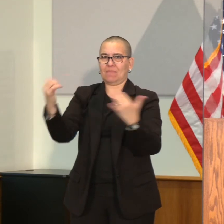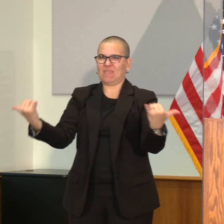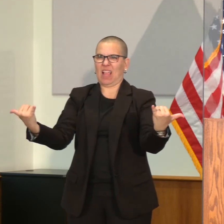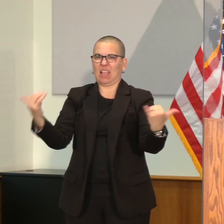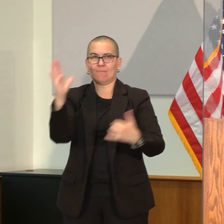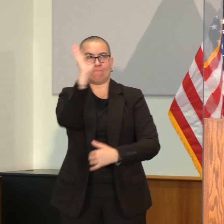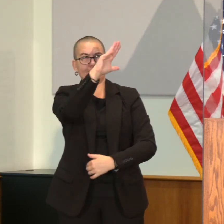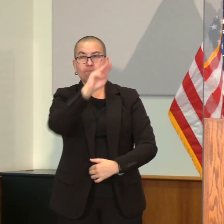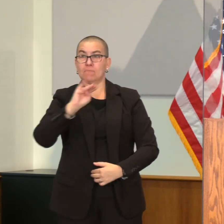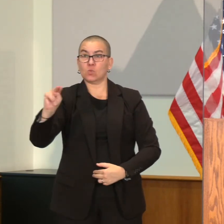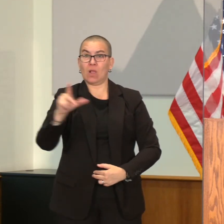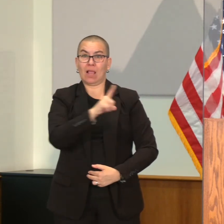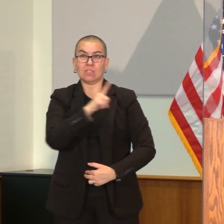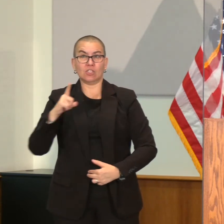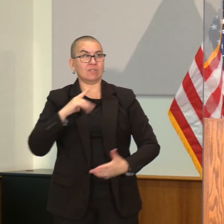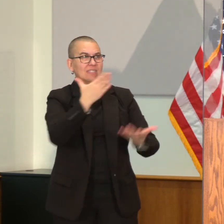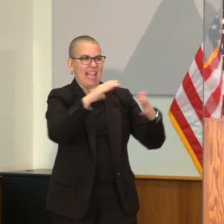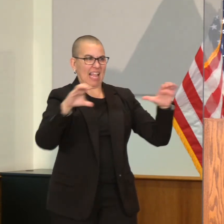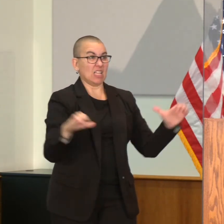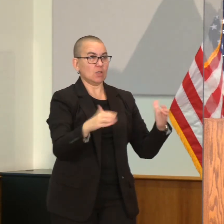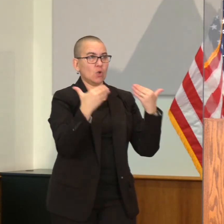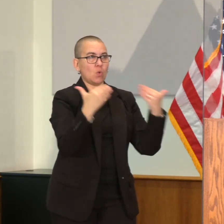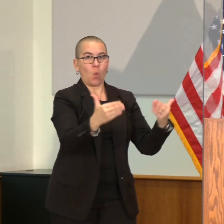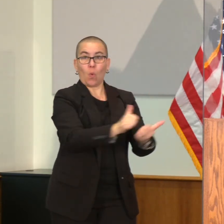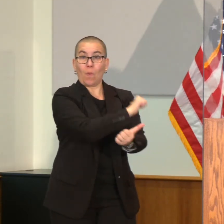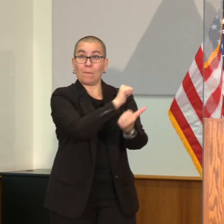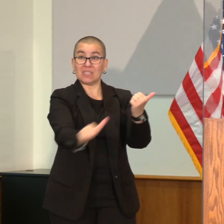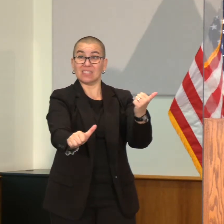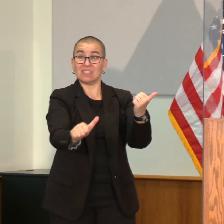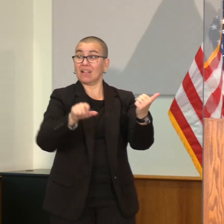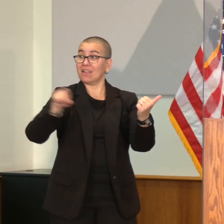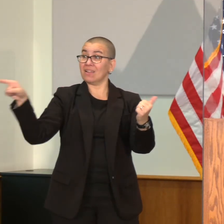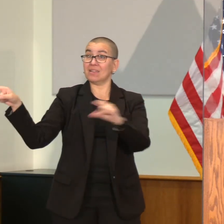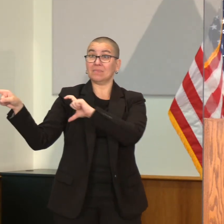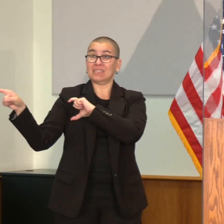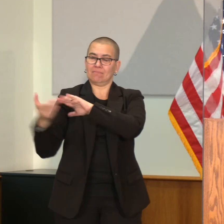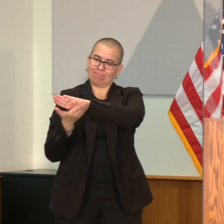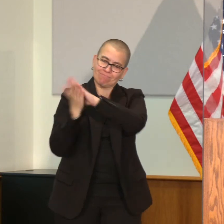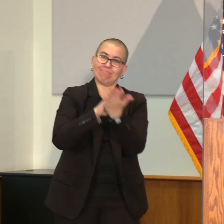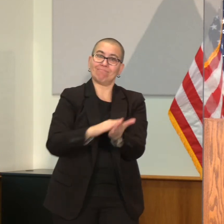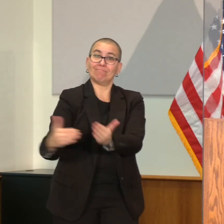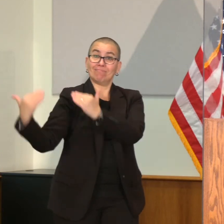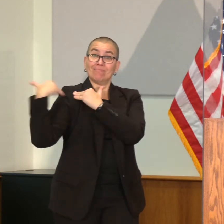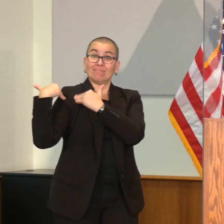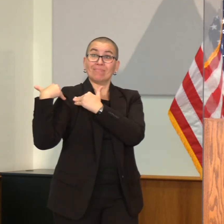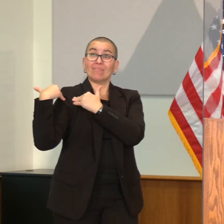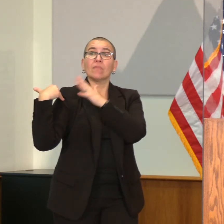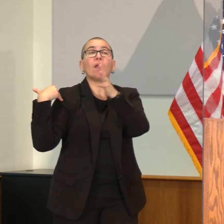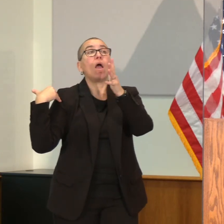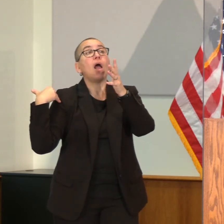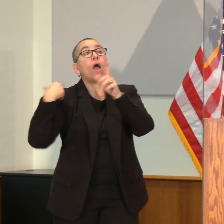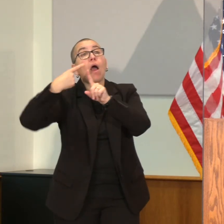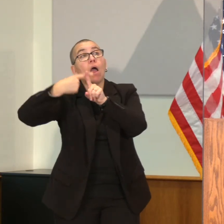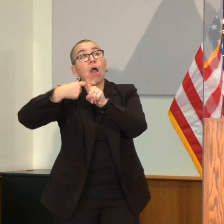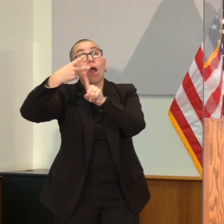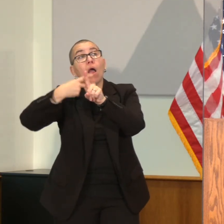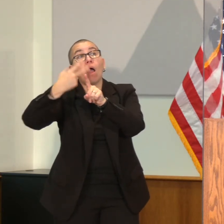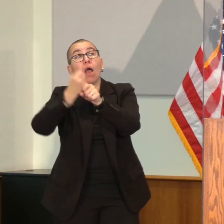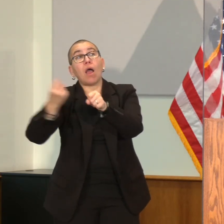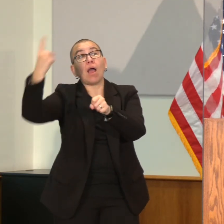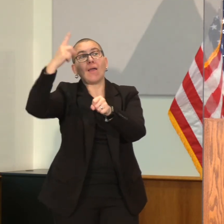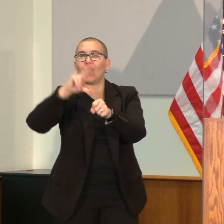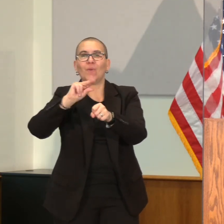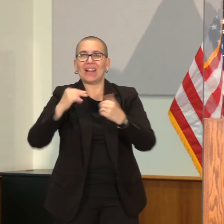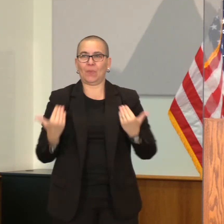police reform and accountability. Not later, but now. Now, after a jury